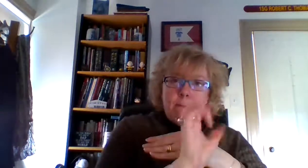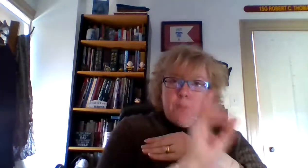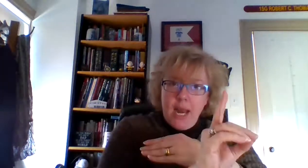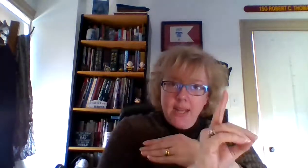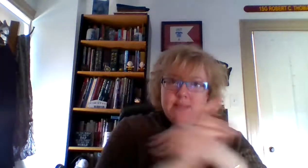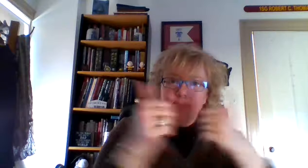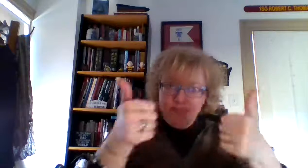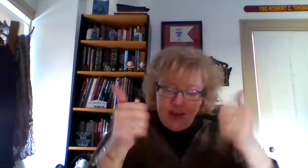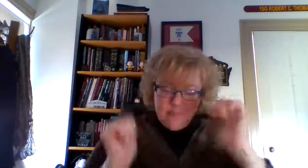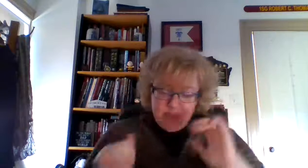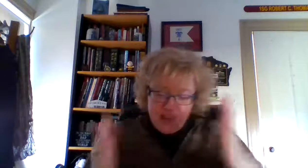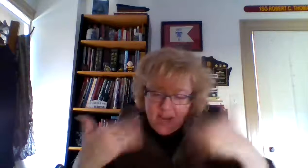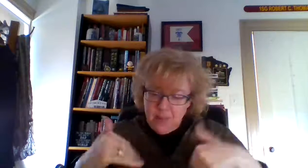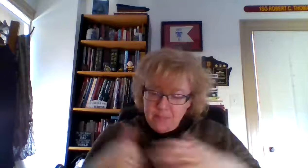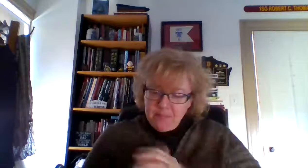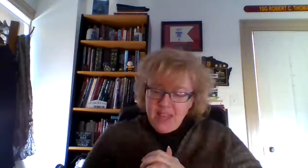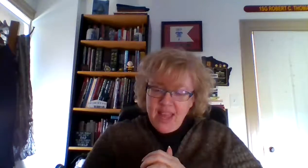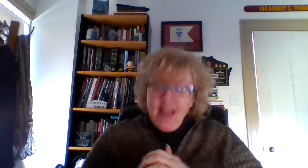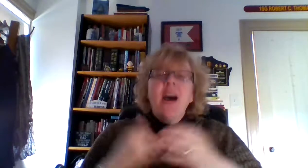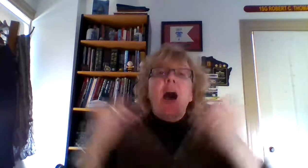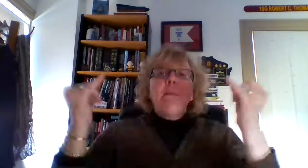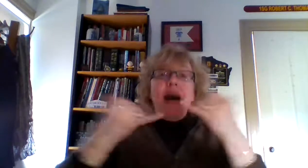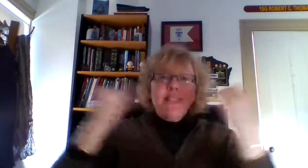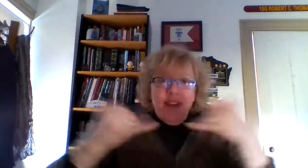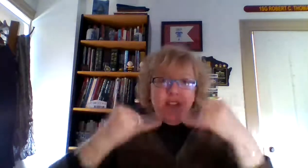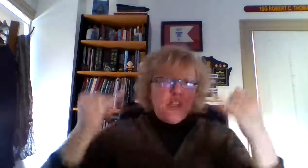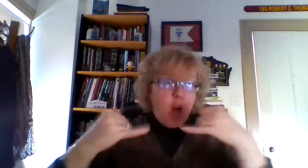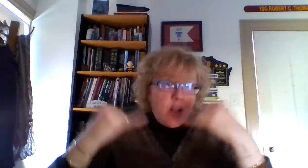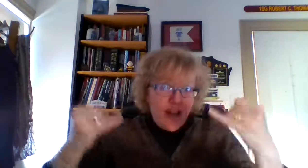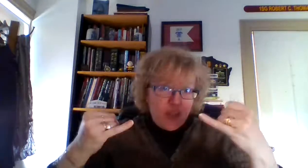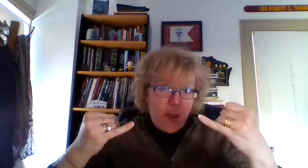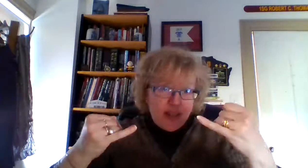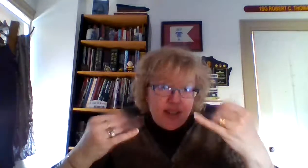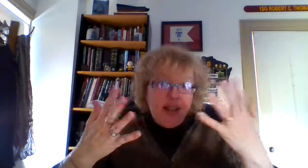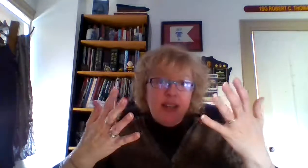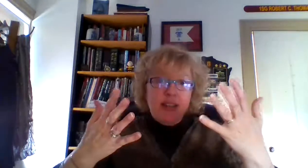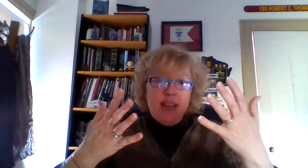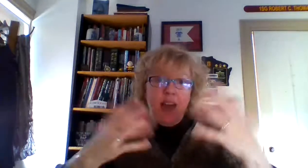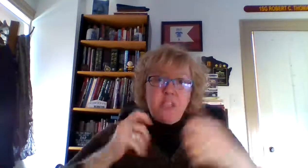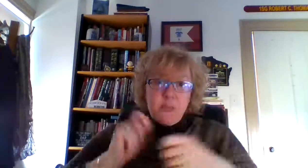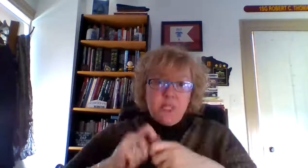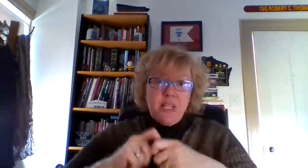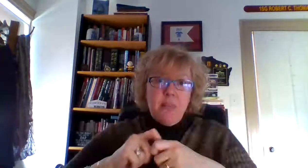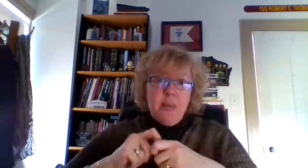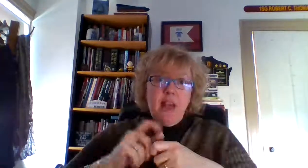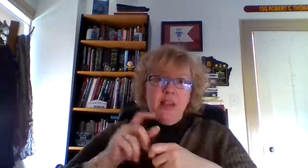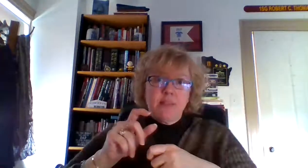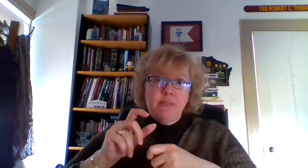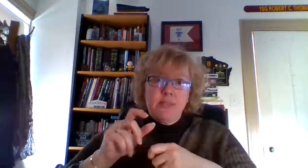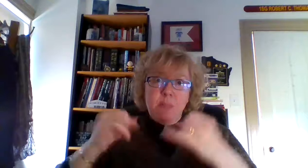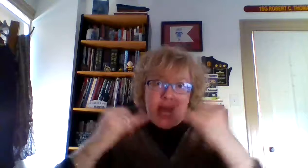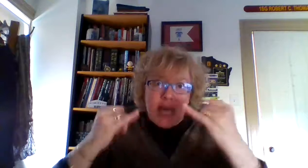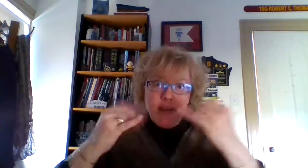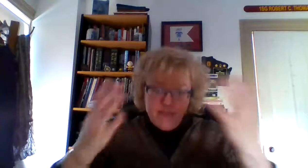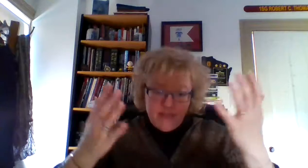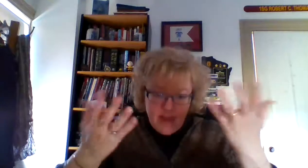bread. Okay. Anyway. Pasta. This is all kinds of pasta. It doesn't have to specifically be like spaghetti, any